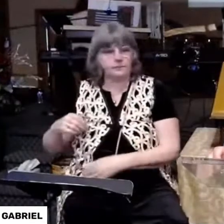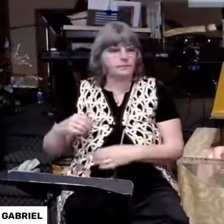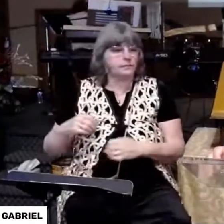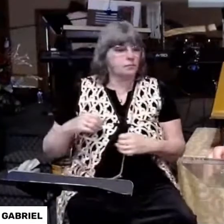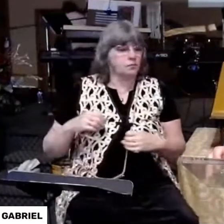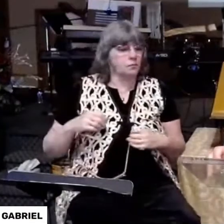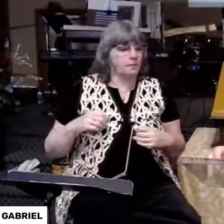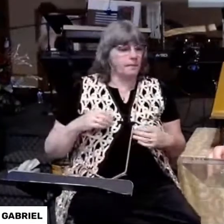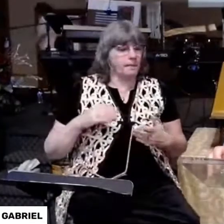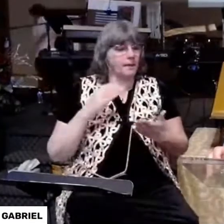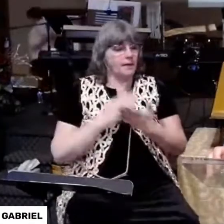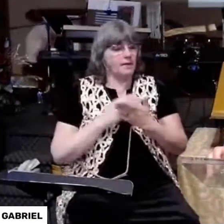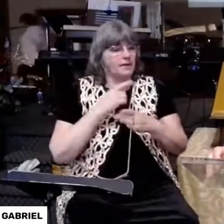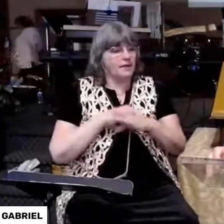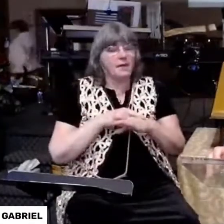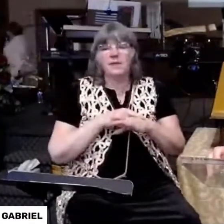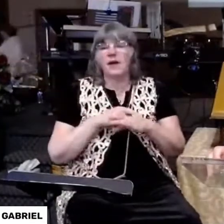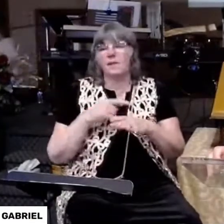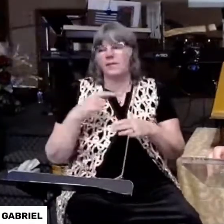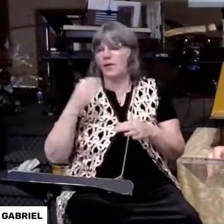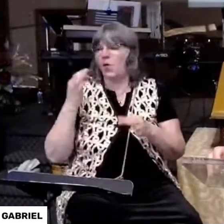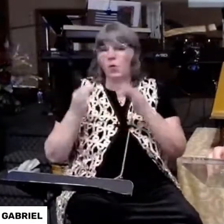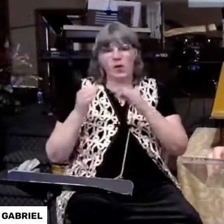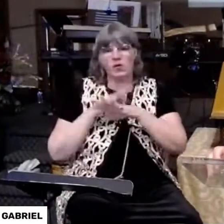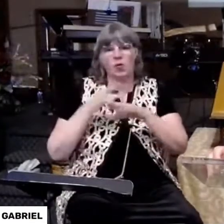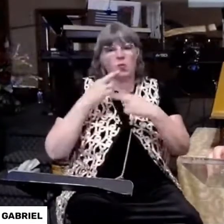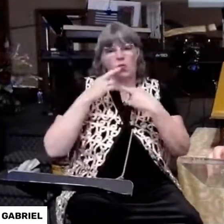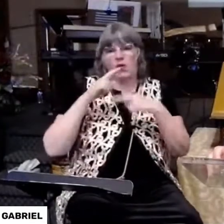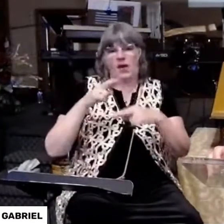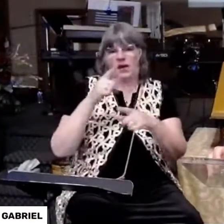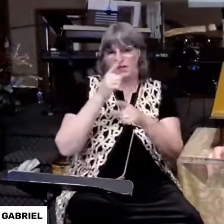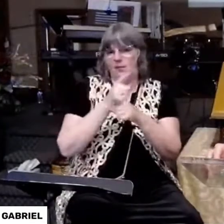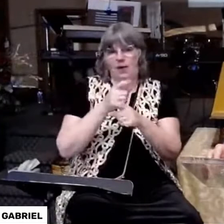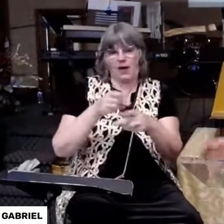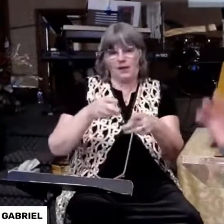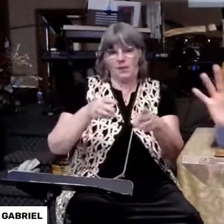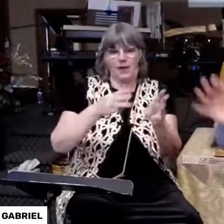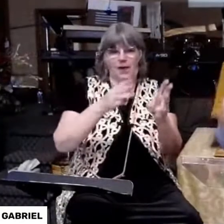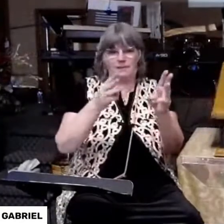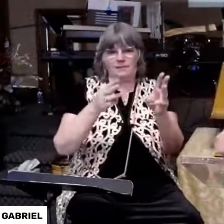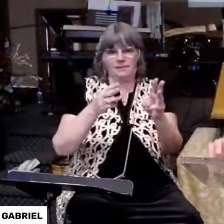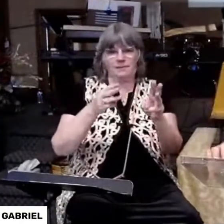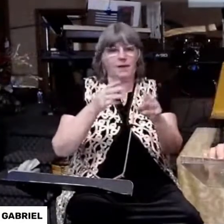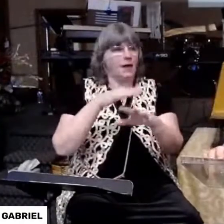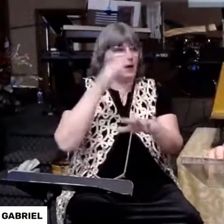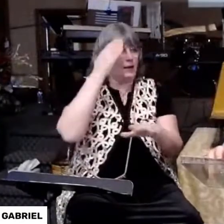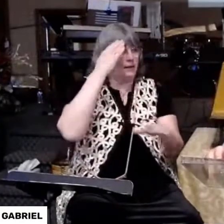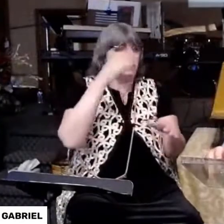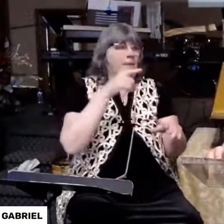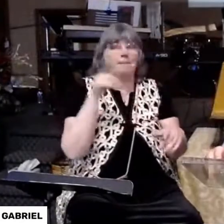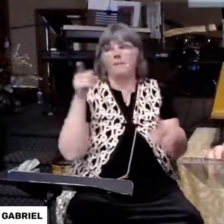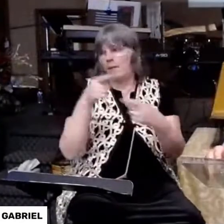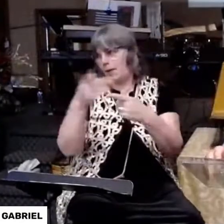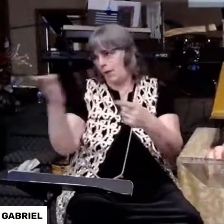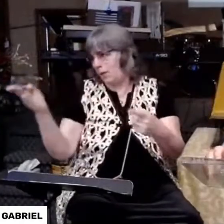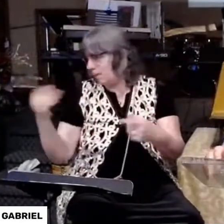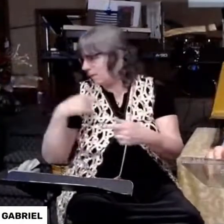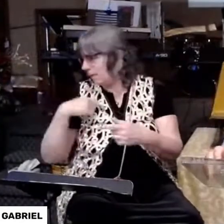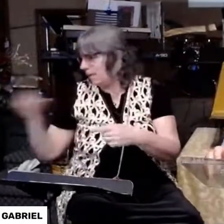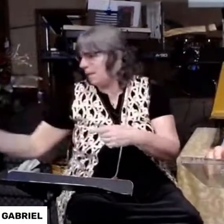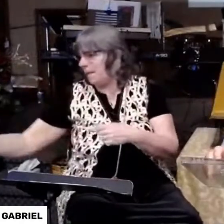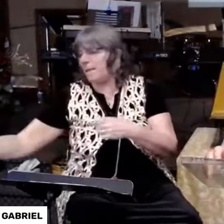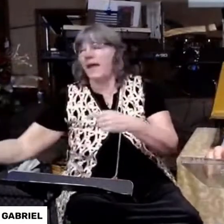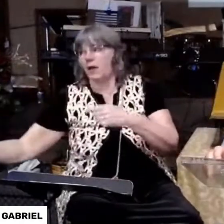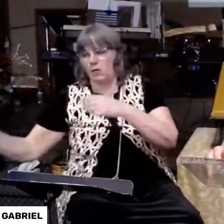Oh, and sometimes we fail to react the right way. We're human. I don't know about you, but I do sometimes.